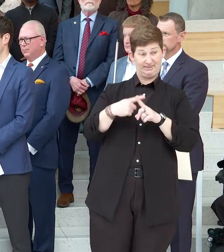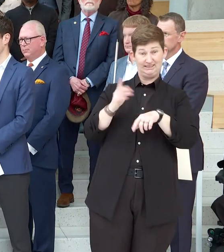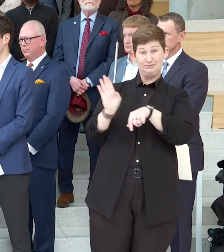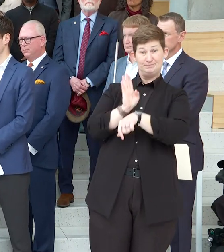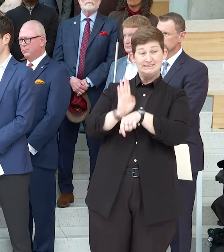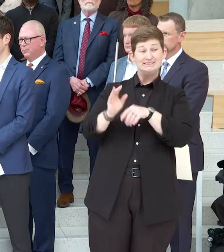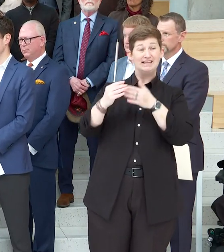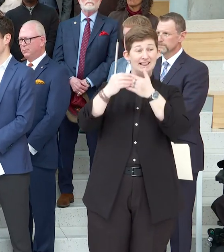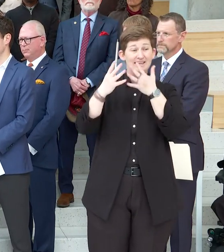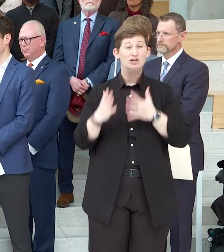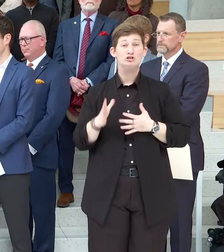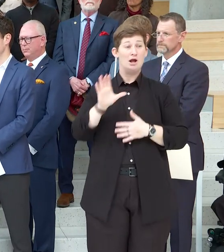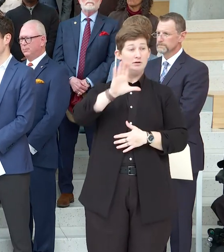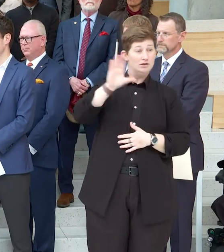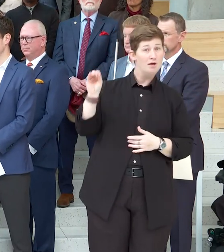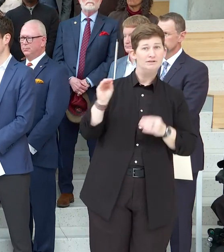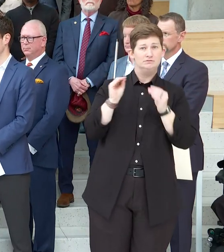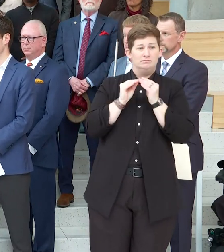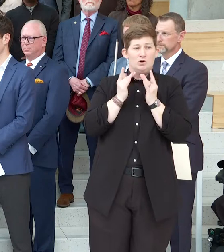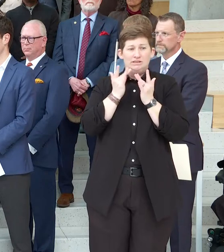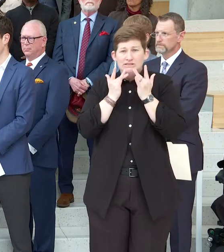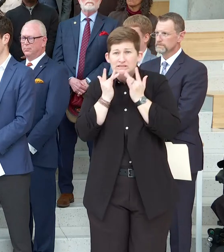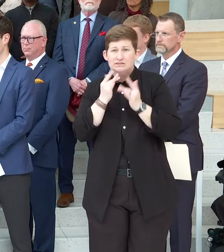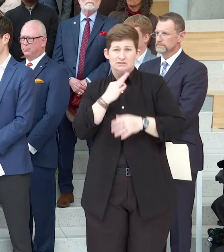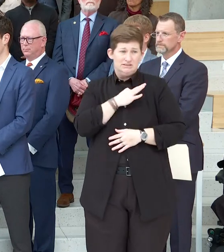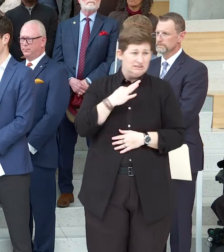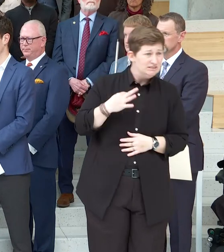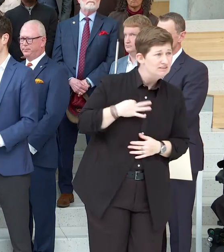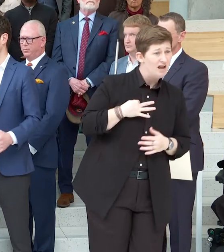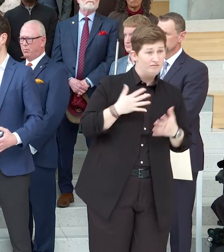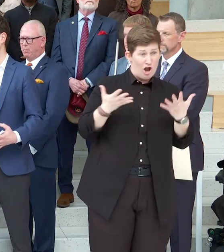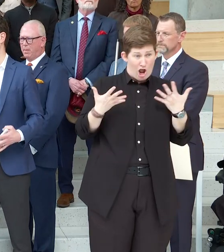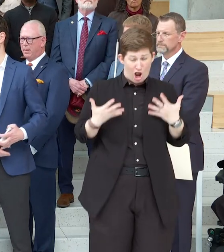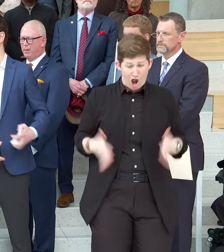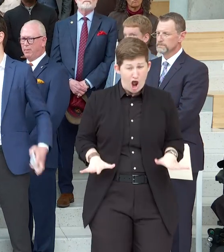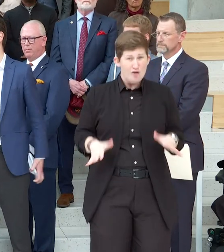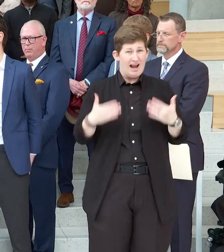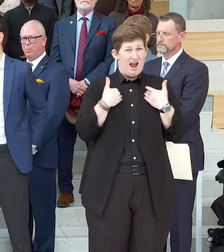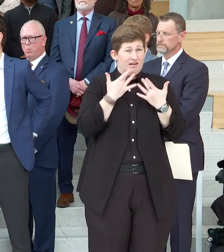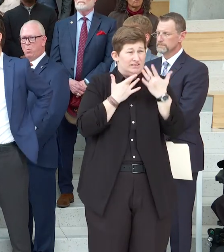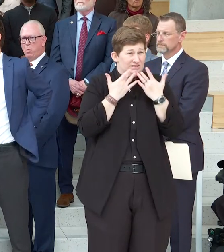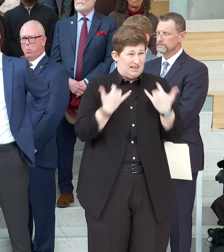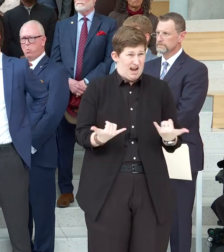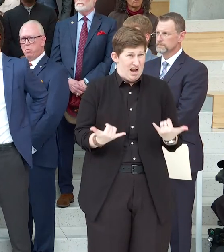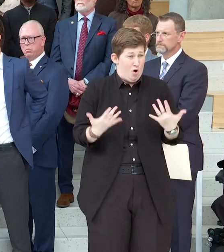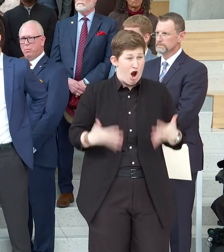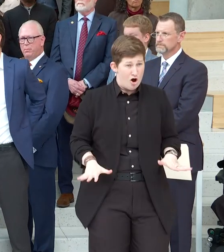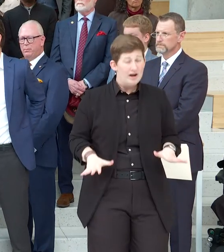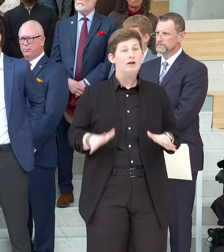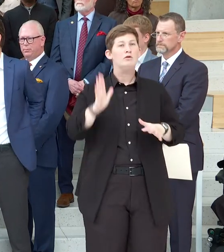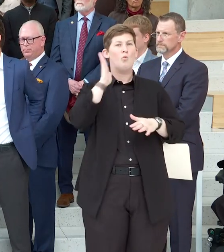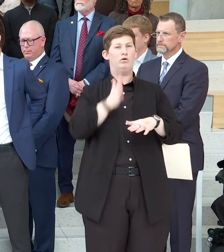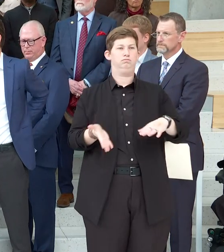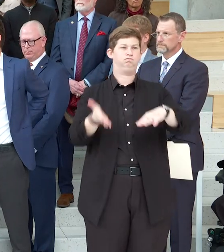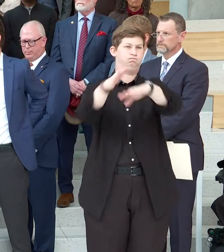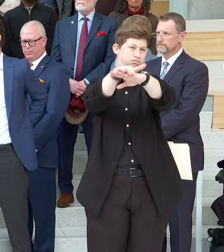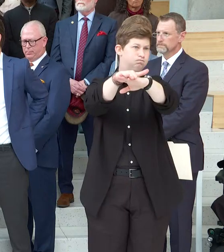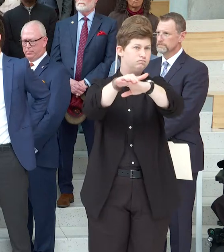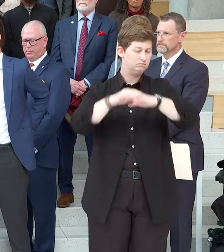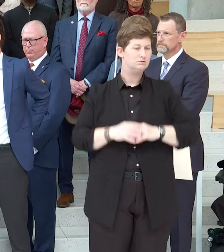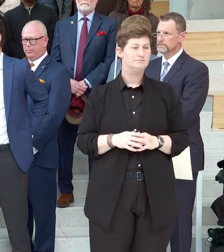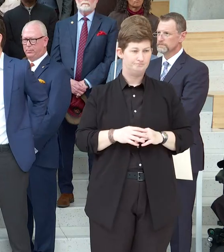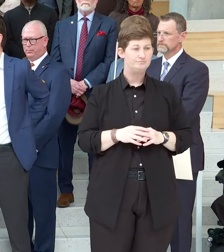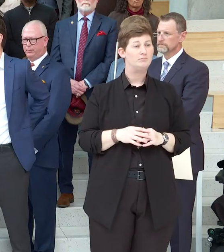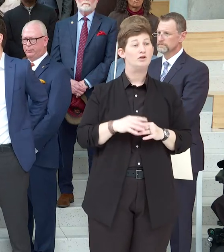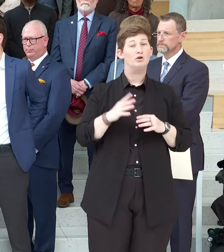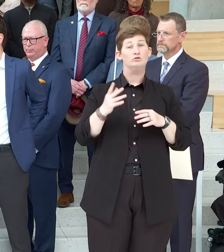an even tighter worker shortage than they are already facing. Rideshare has provided a